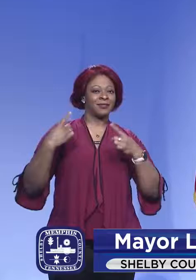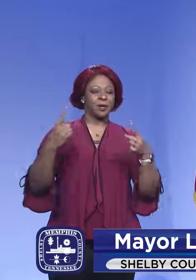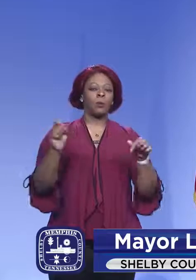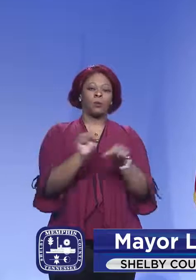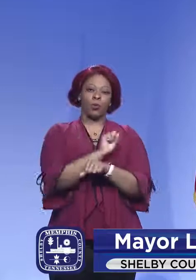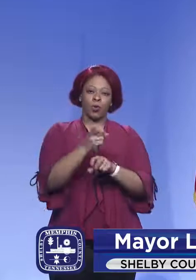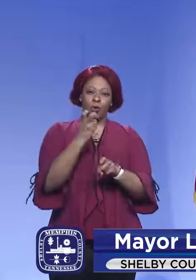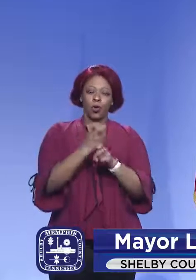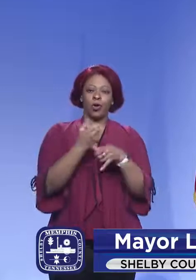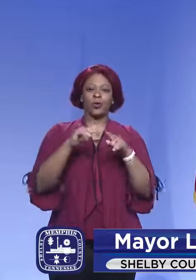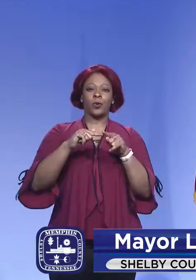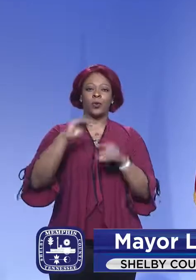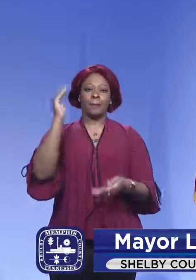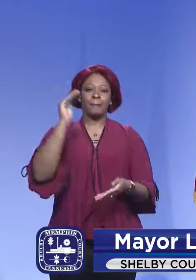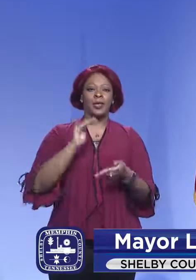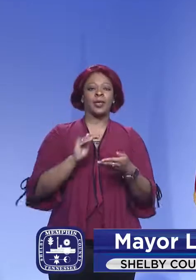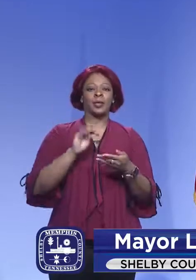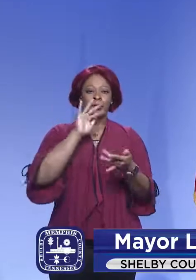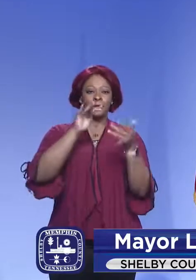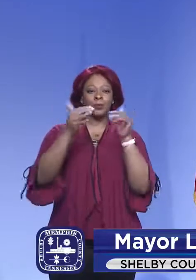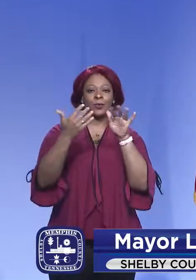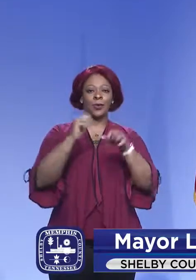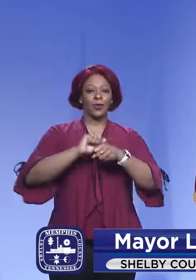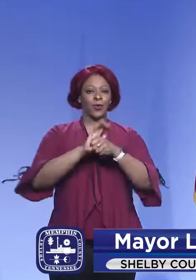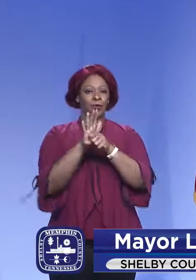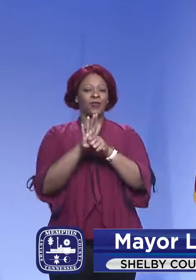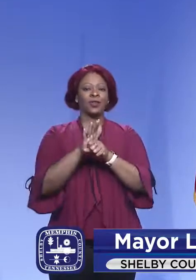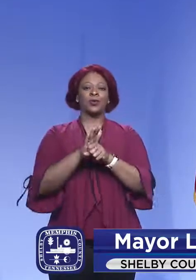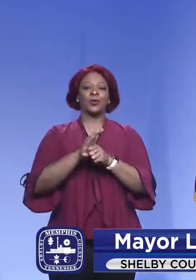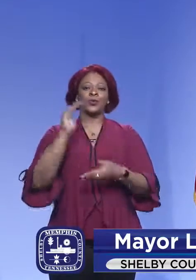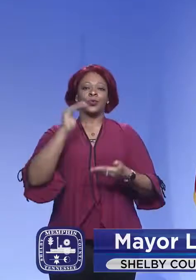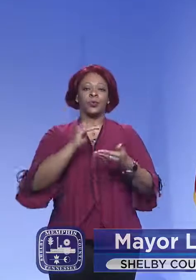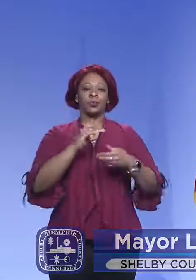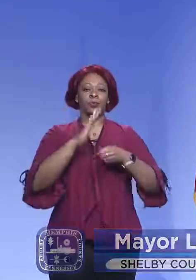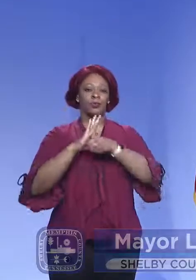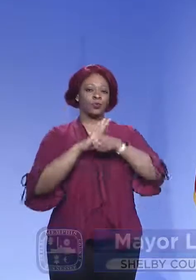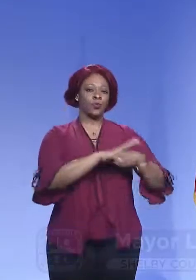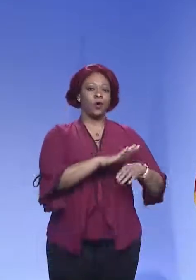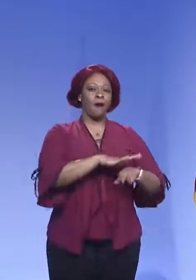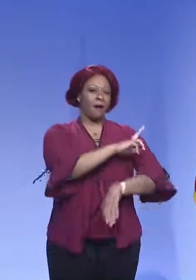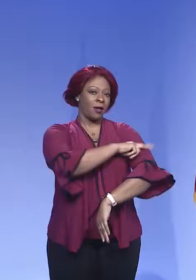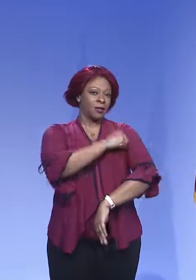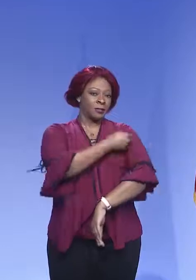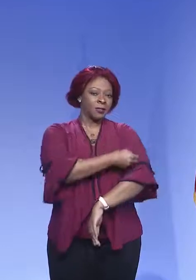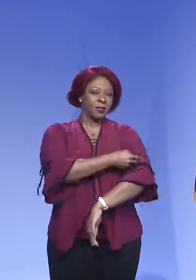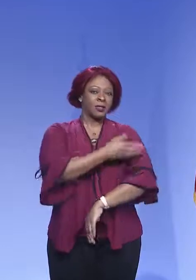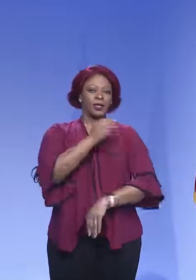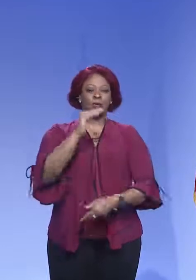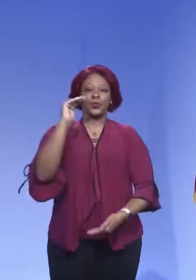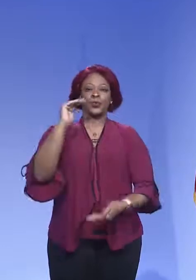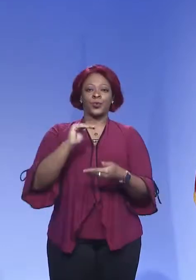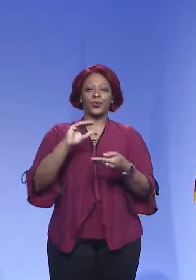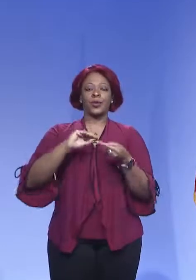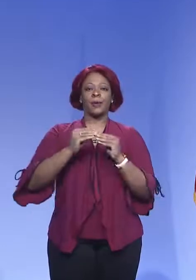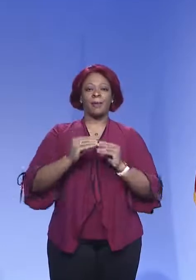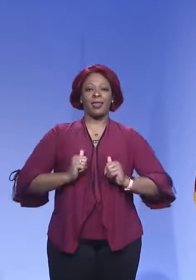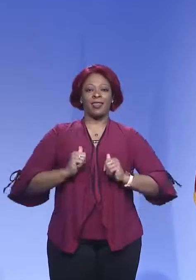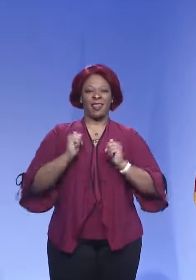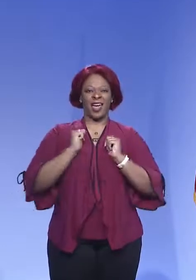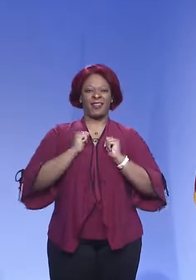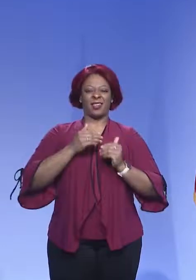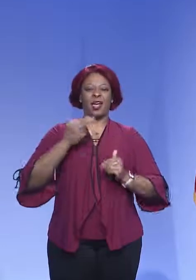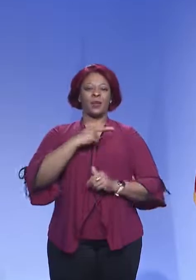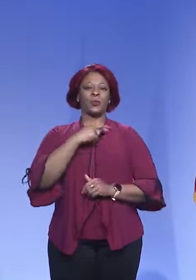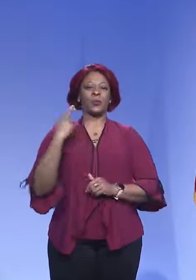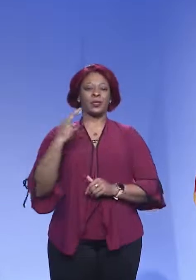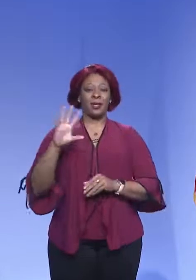to mitigate the risk of spread of COVID-19, to reduce our hospital strain, and to reduce the number of lives that are put in jeopardy. In